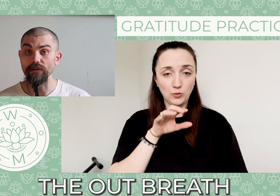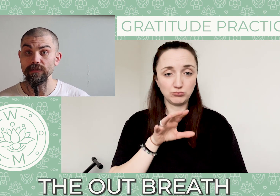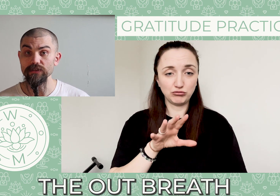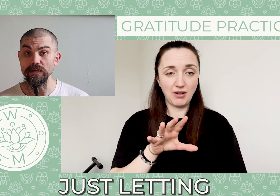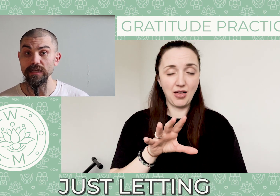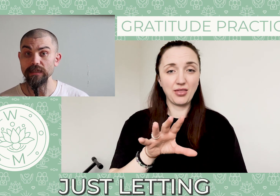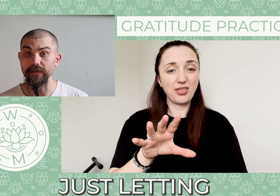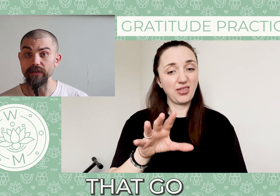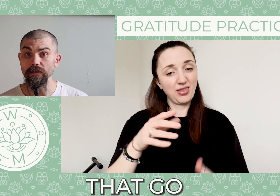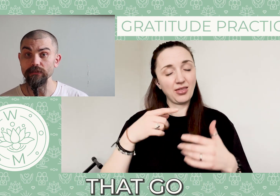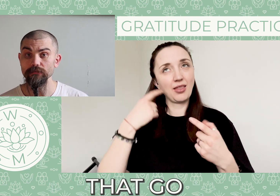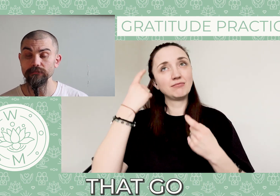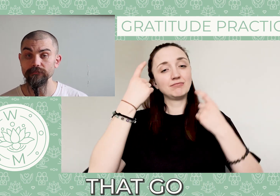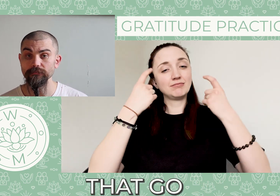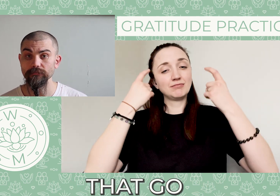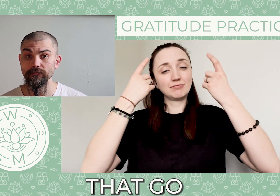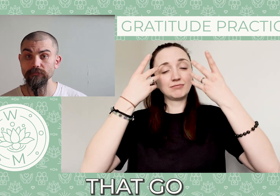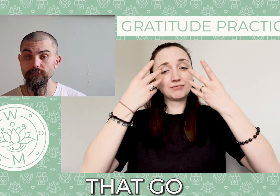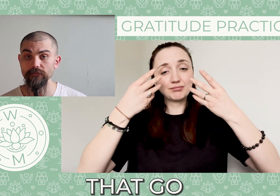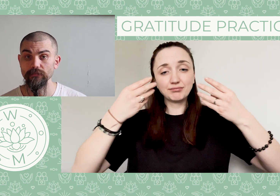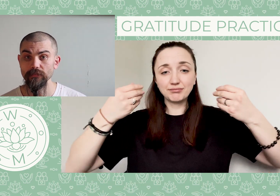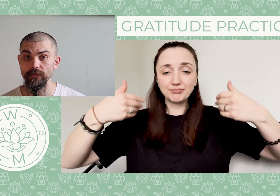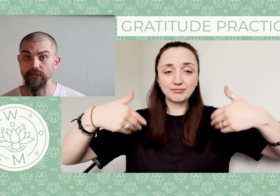And on the out-breath, just letting that go.